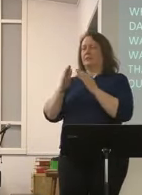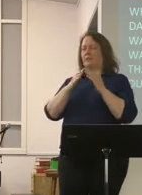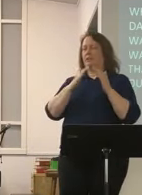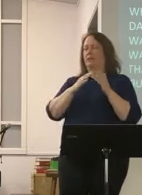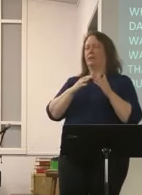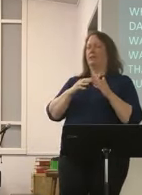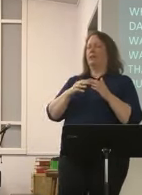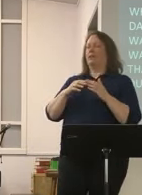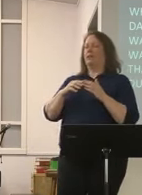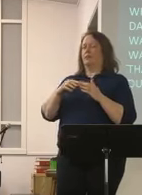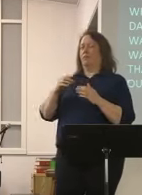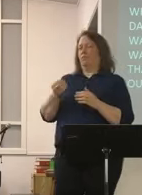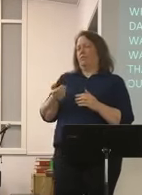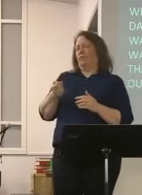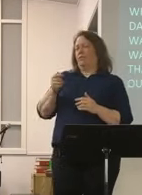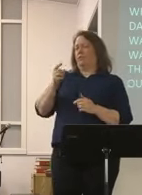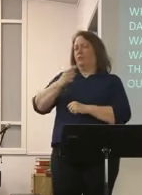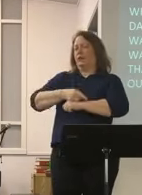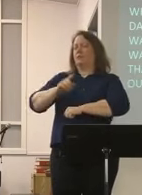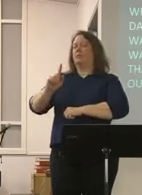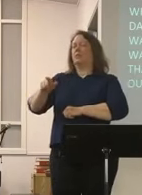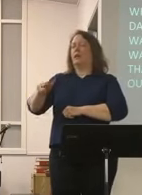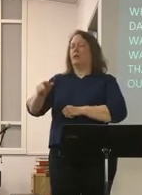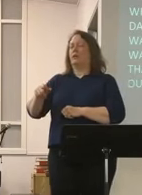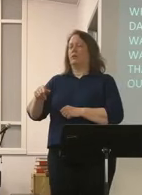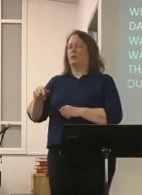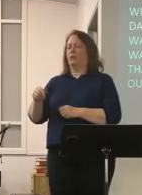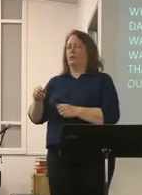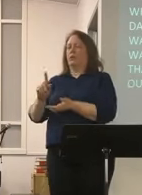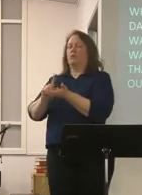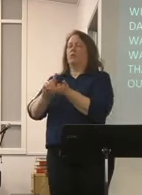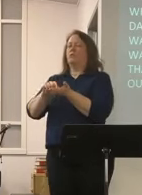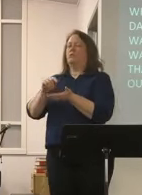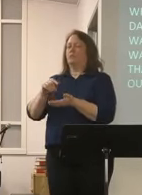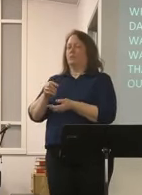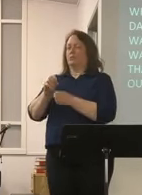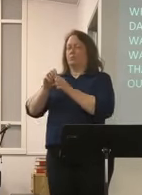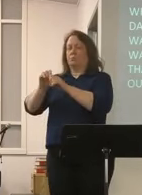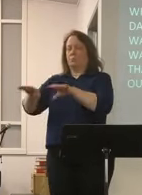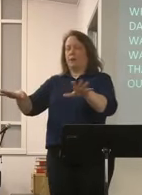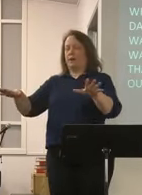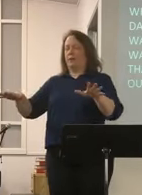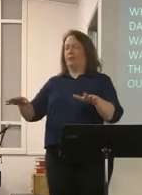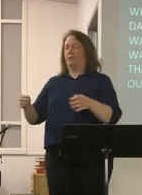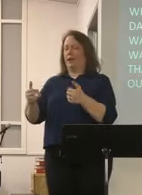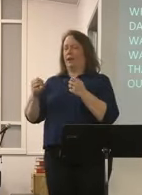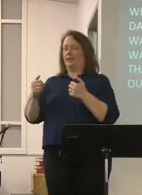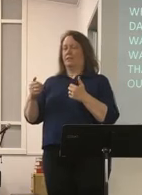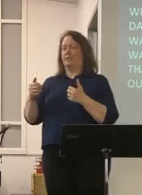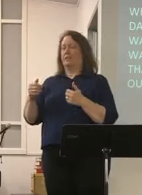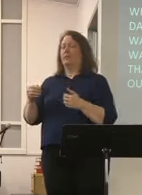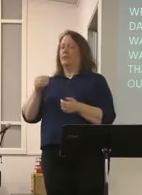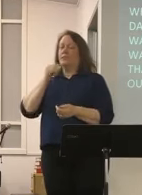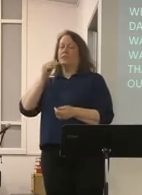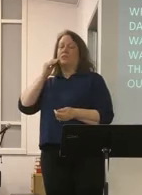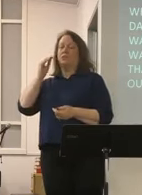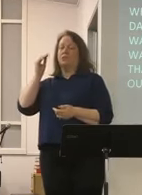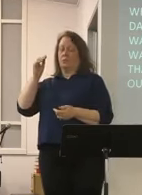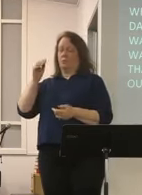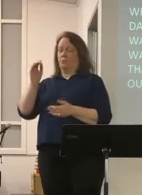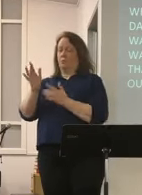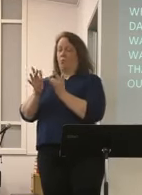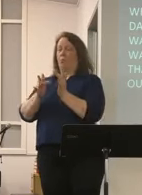the news spread quickly that he was back home. Soon, the house where he was staying was so packed with